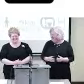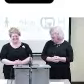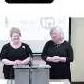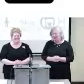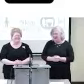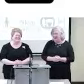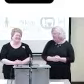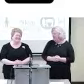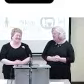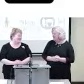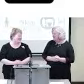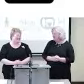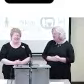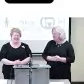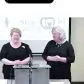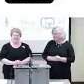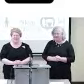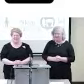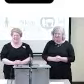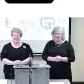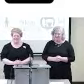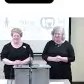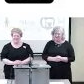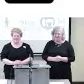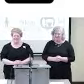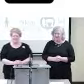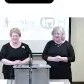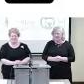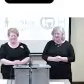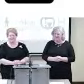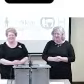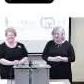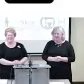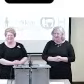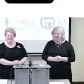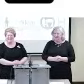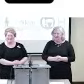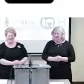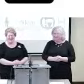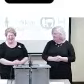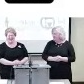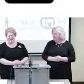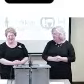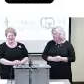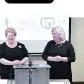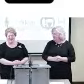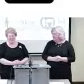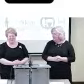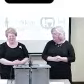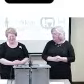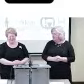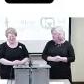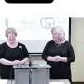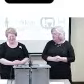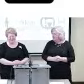and it's going to help you yeah and i just want to hit on this a little bit too about this idea of sleep how it's really